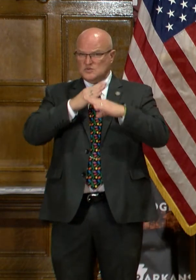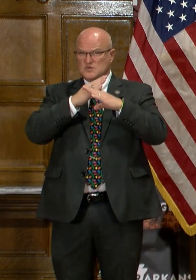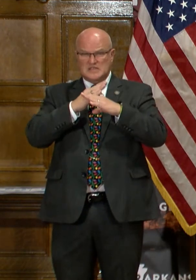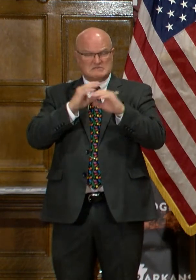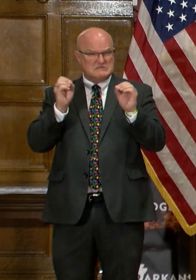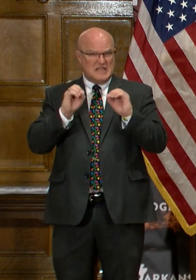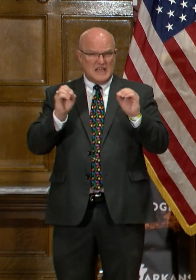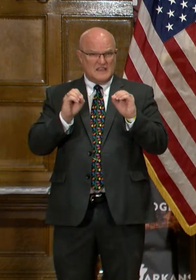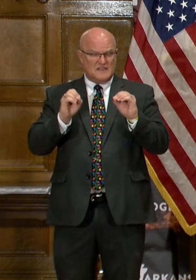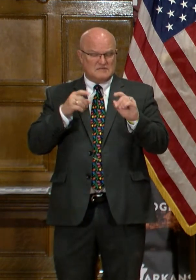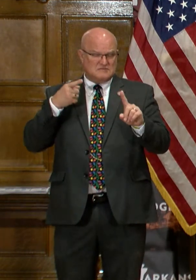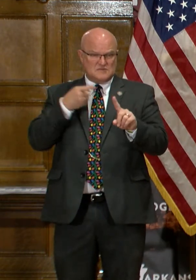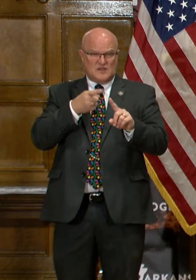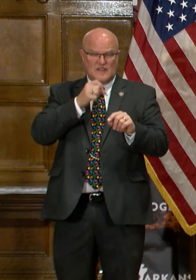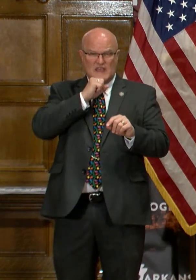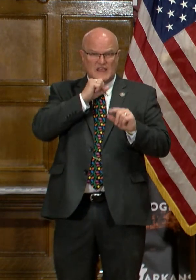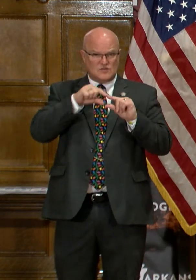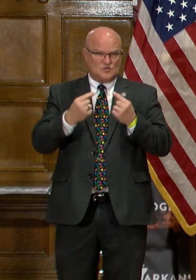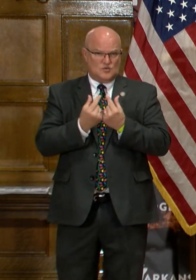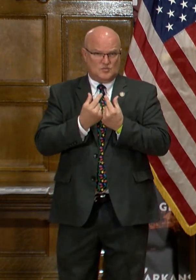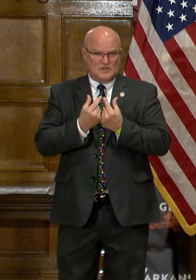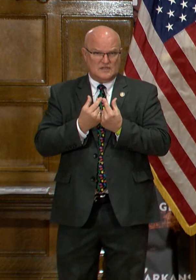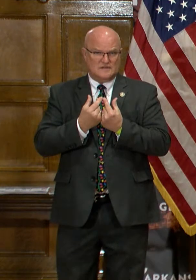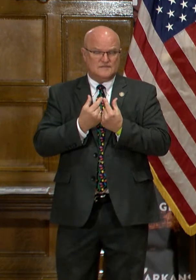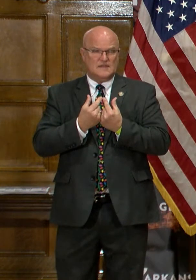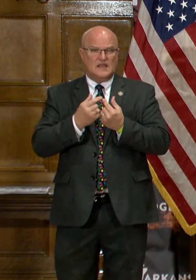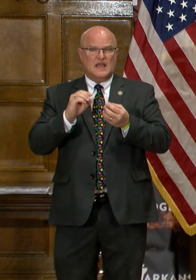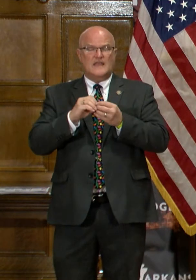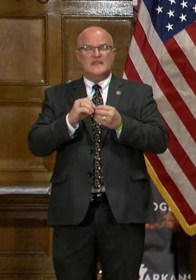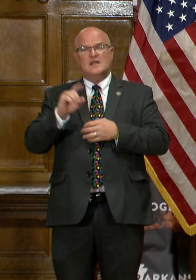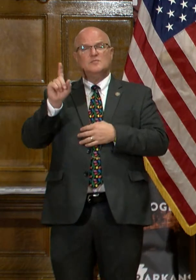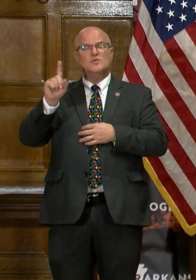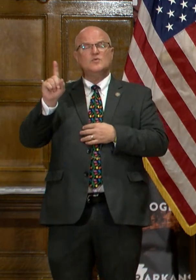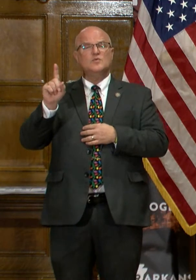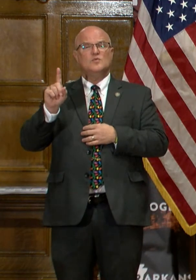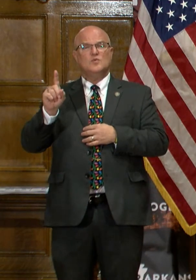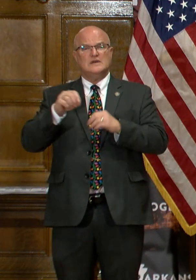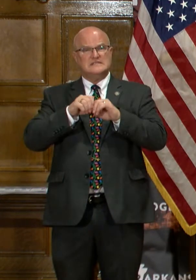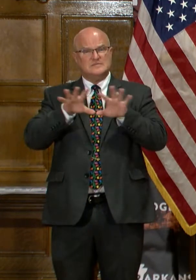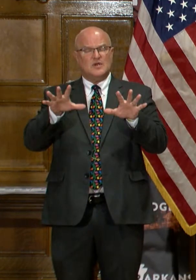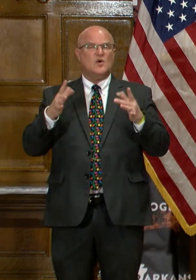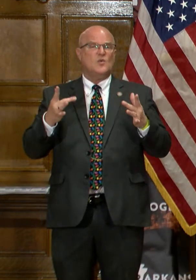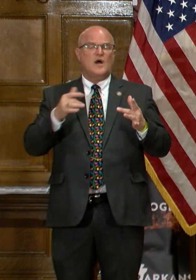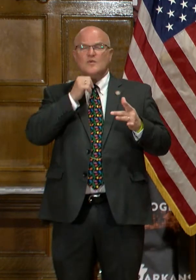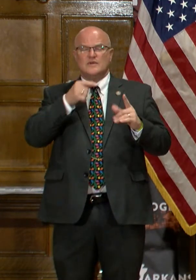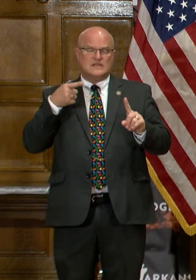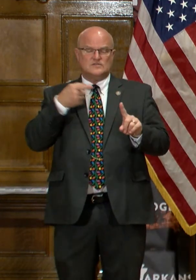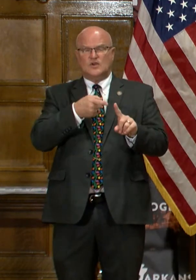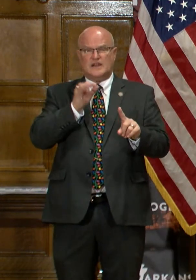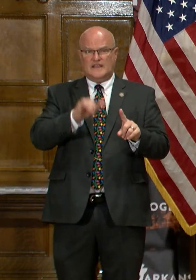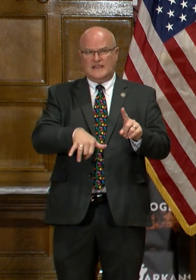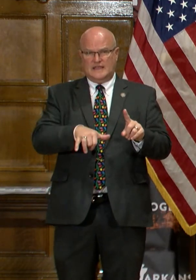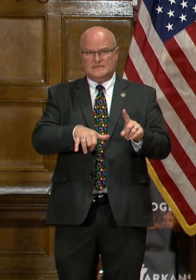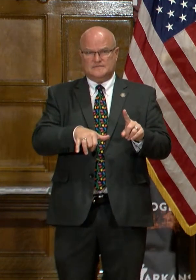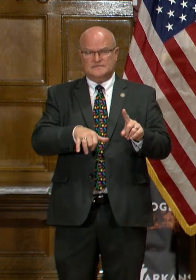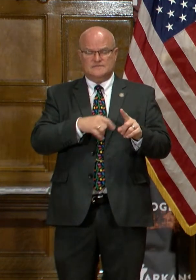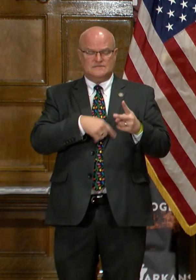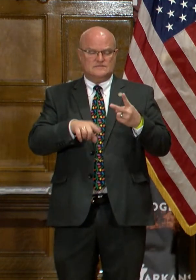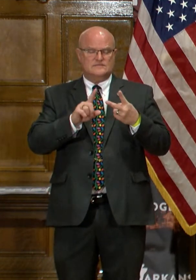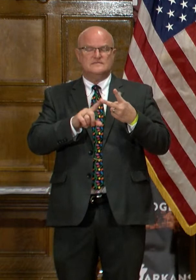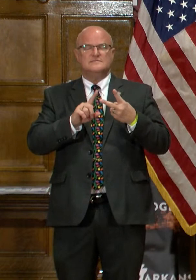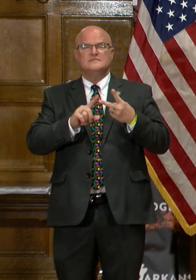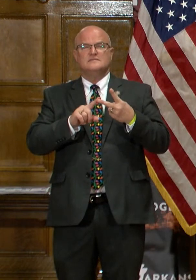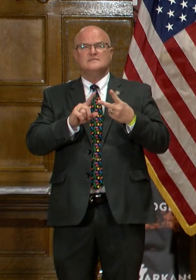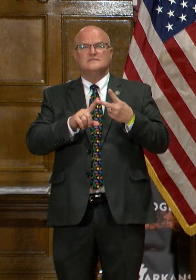or anything targeted to those ages. If they're the number 1 spreaders, why are we not targeting them? And then number